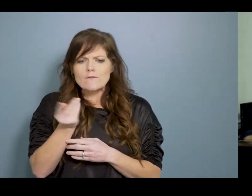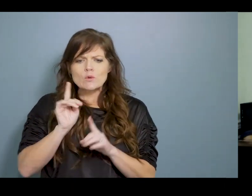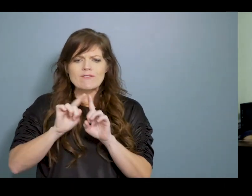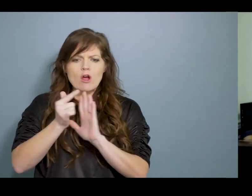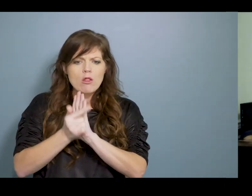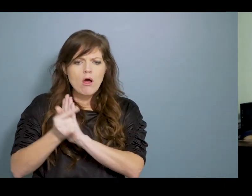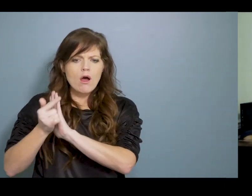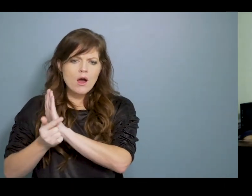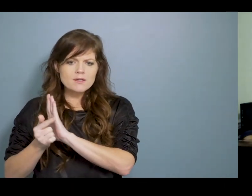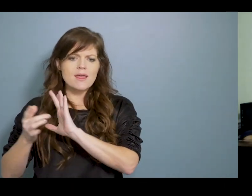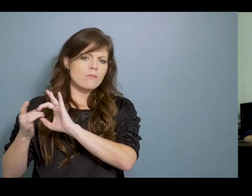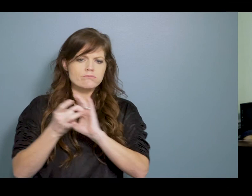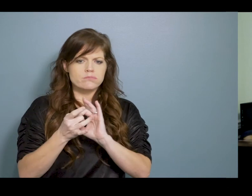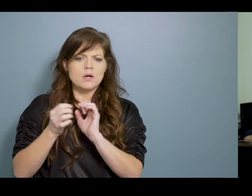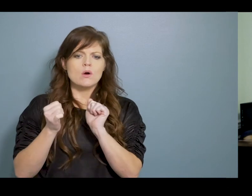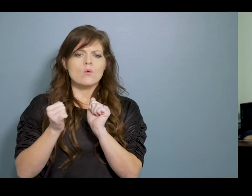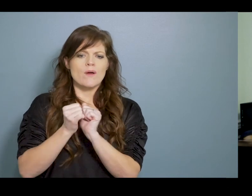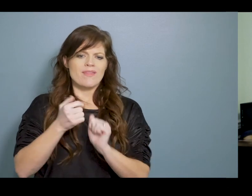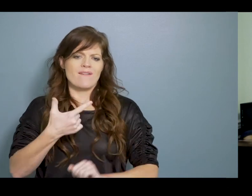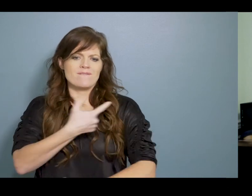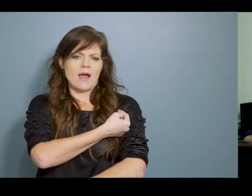we're talking about vaccination.